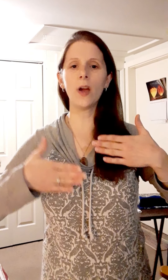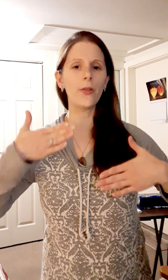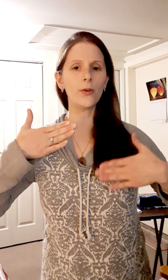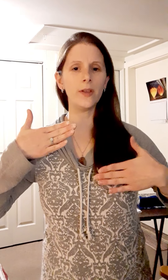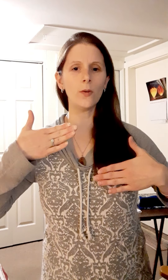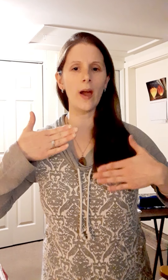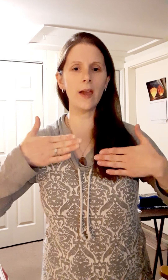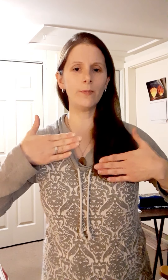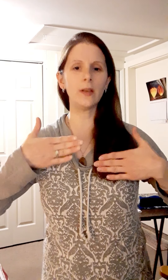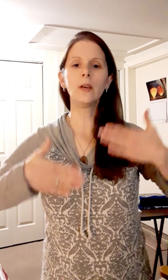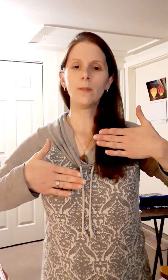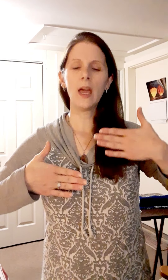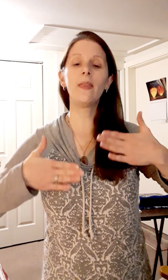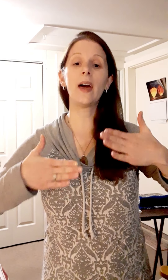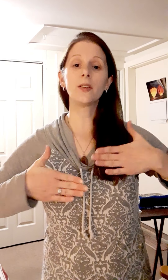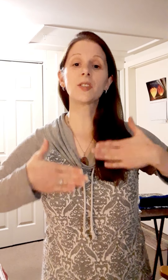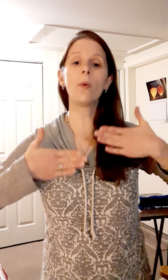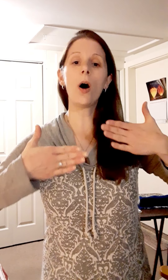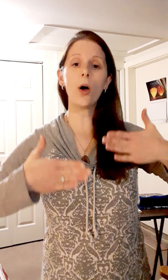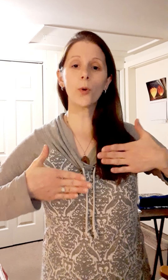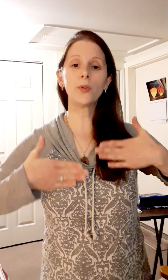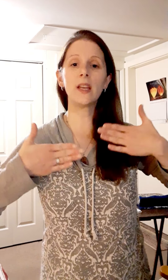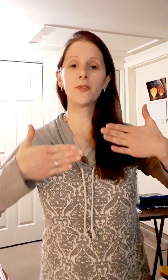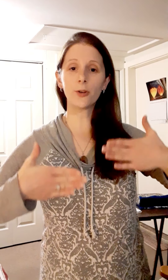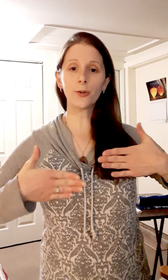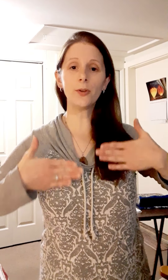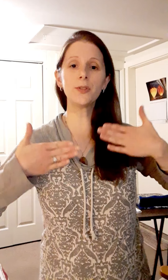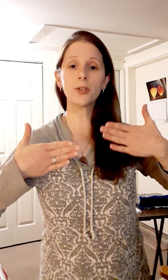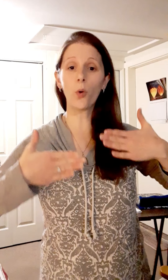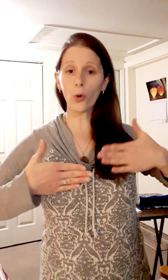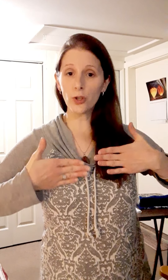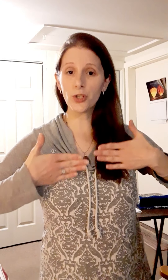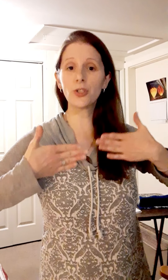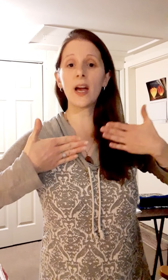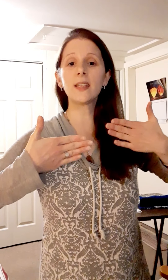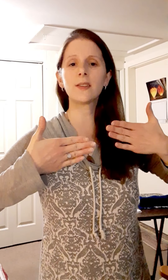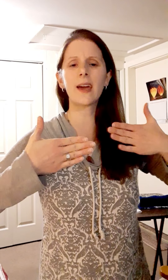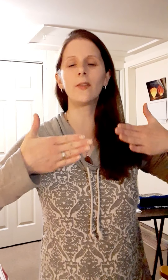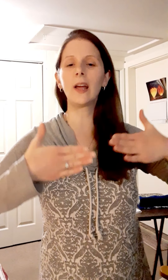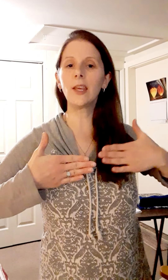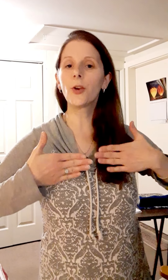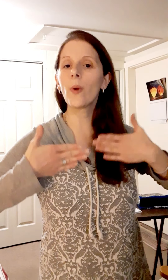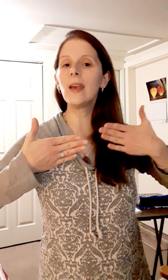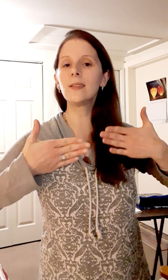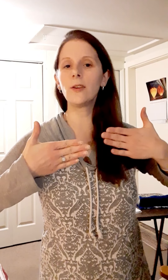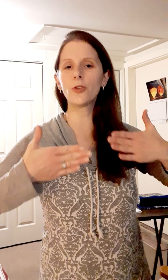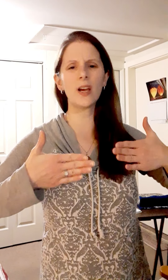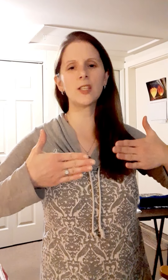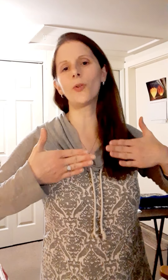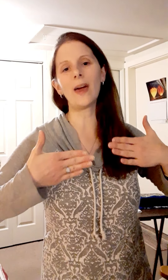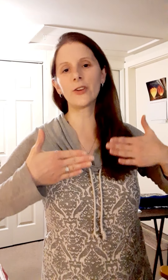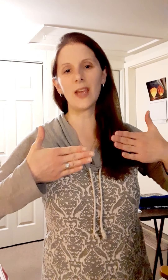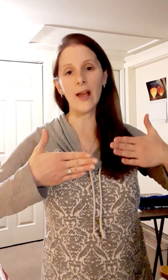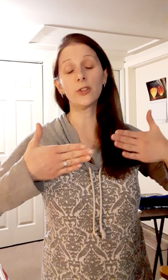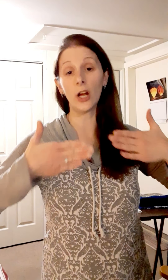other, either way, and then small rotative circles towards your chest, kind of lightly grazing your chest. You don't actually have to touch